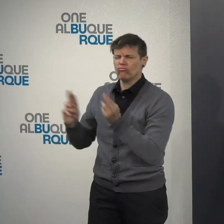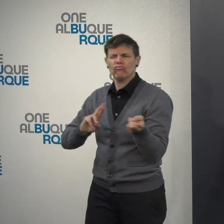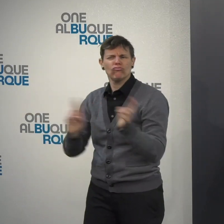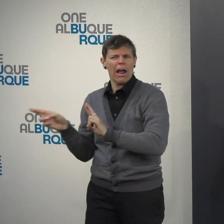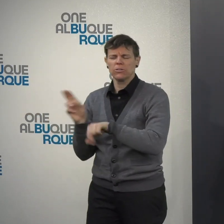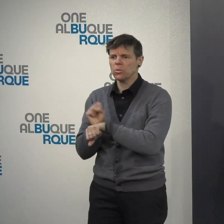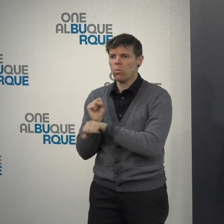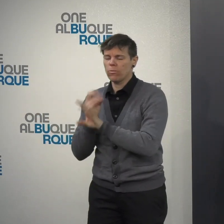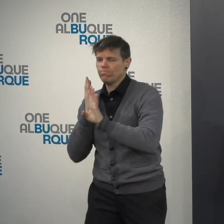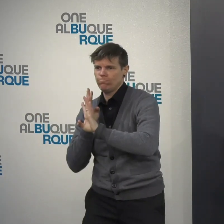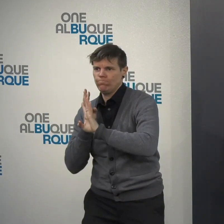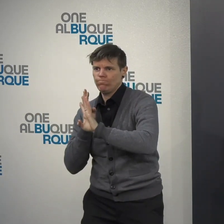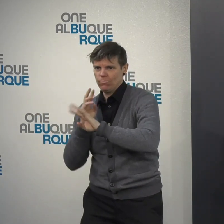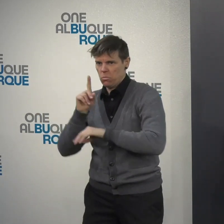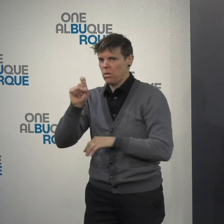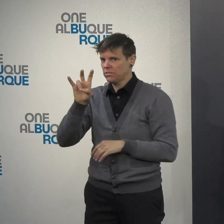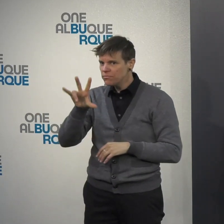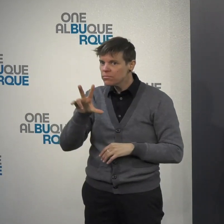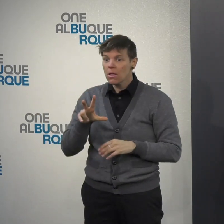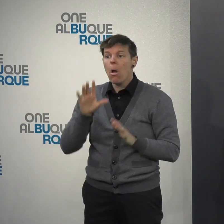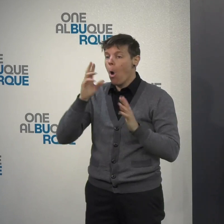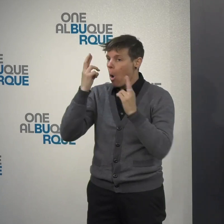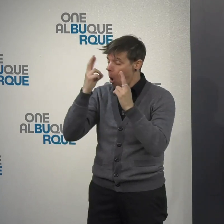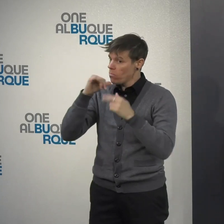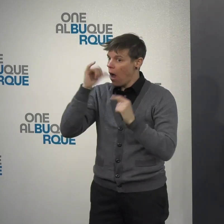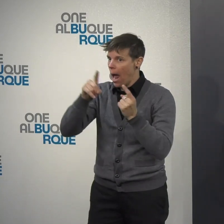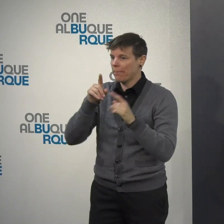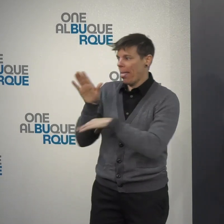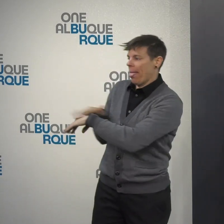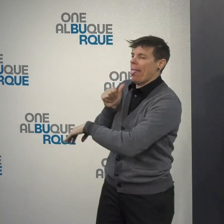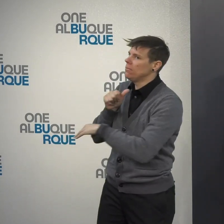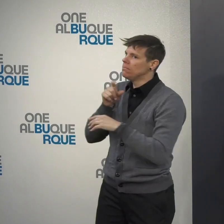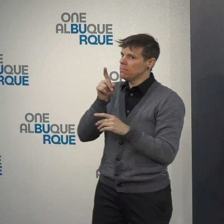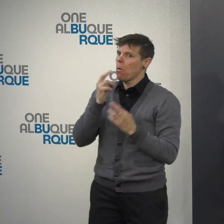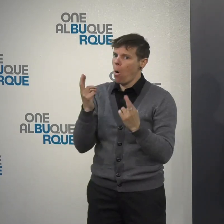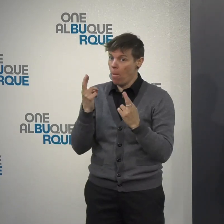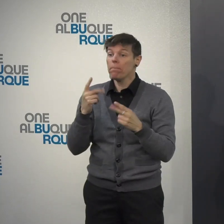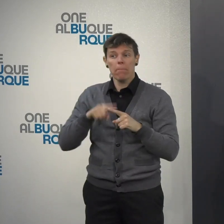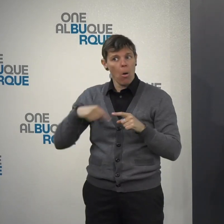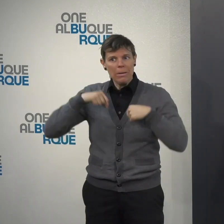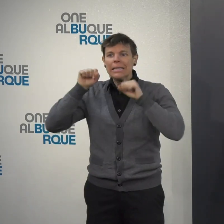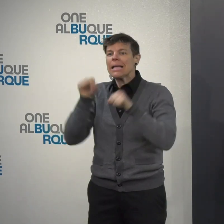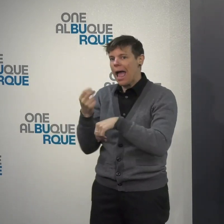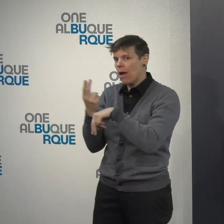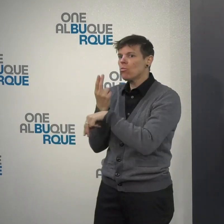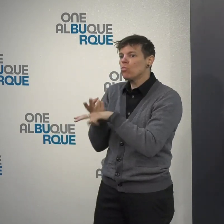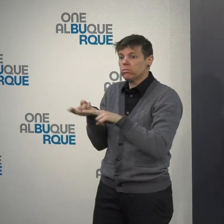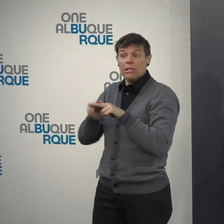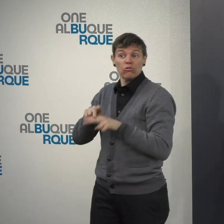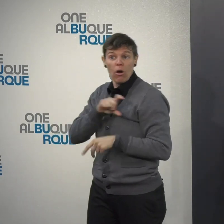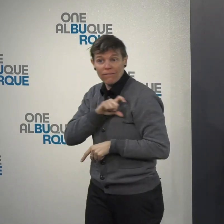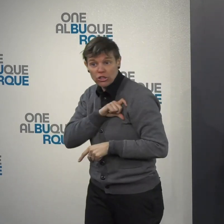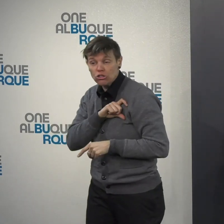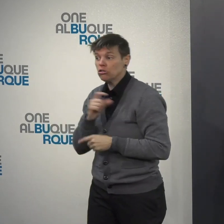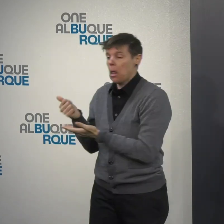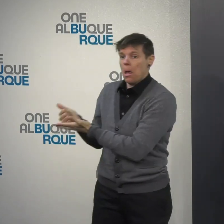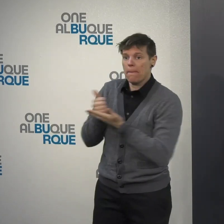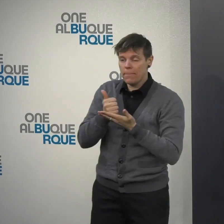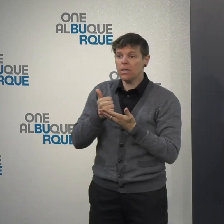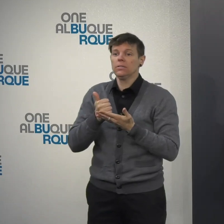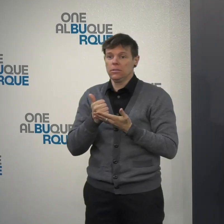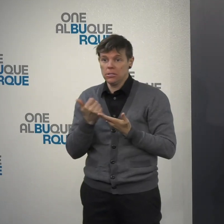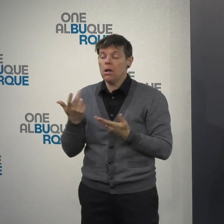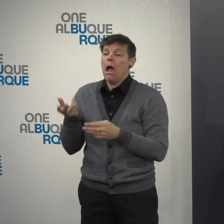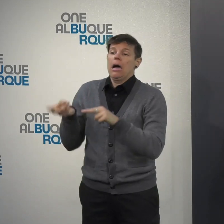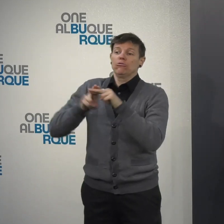if it does, it utilizes both Tier 1 and Tier 2, additional 215 officers, 55 supervisors. It's going